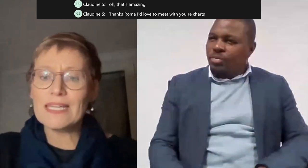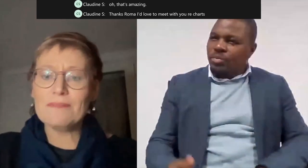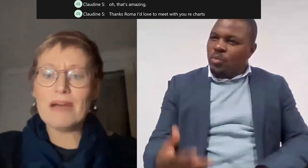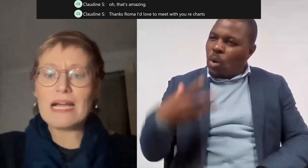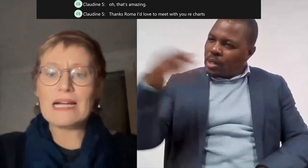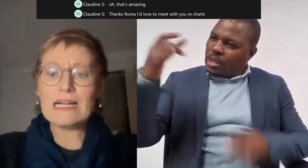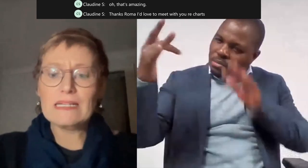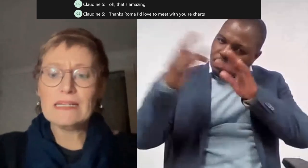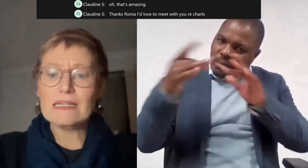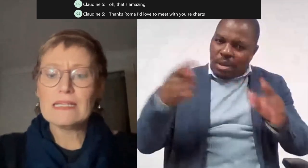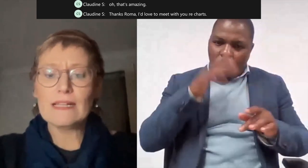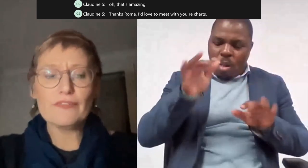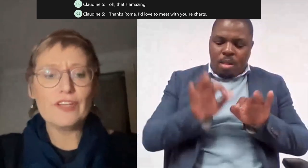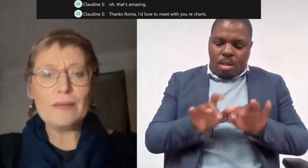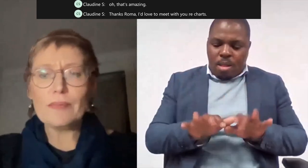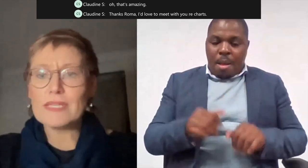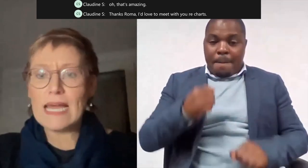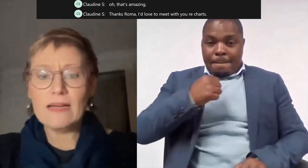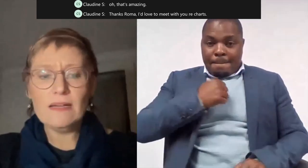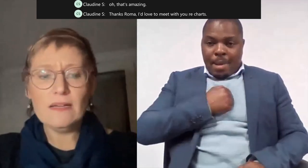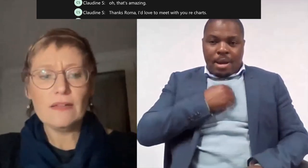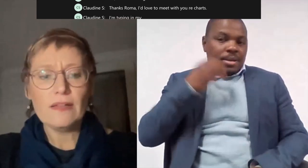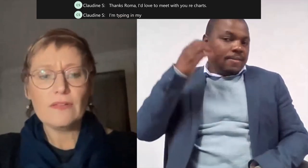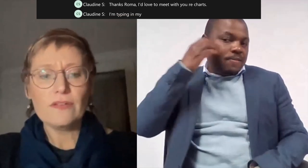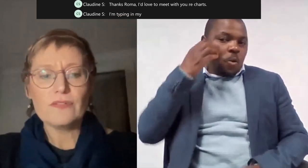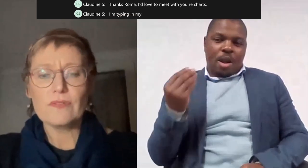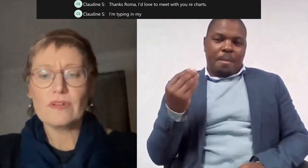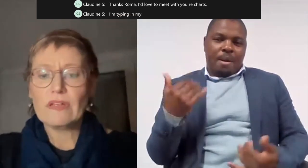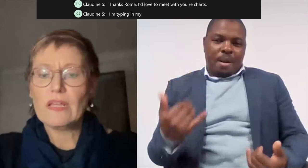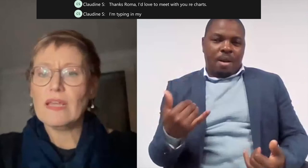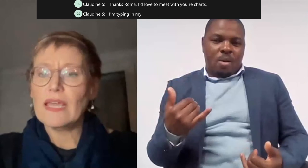I'm typing in my cell phone number now.